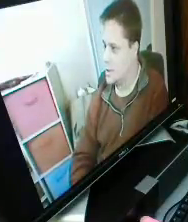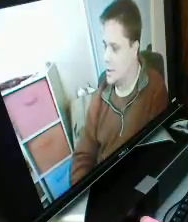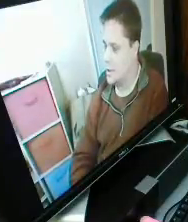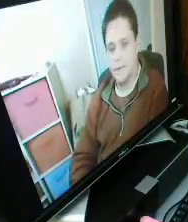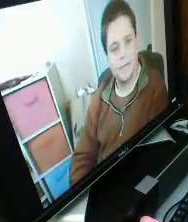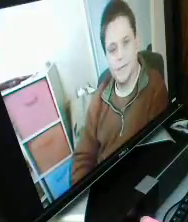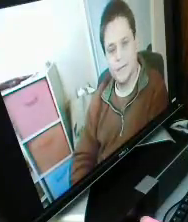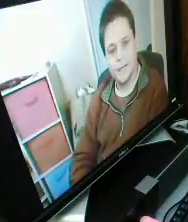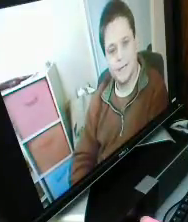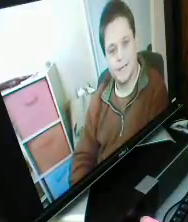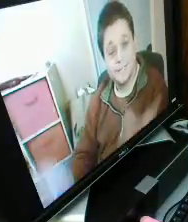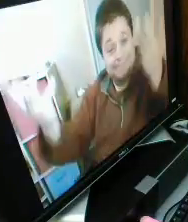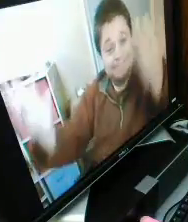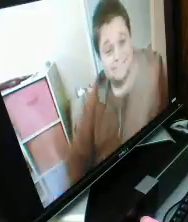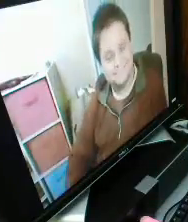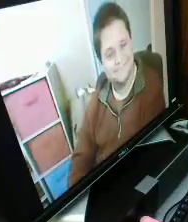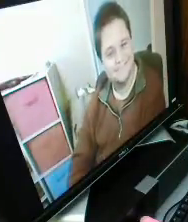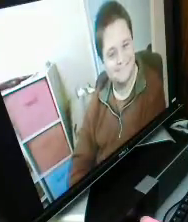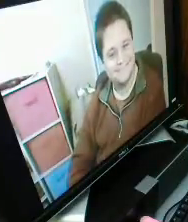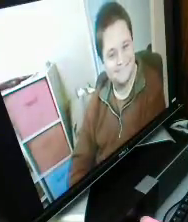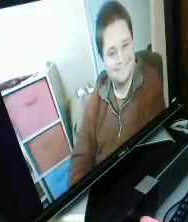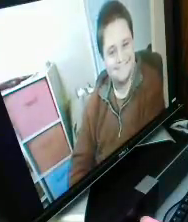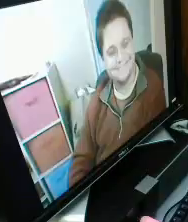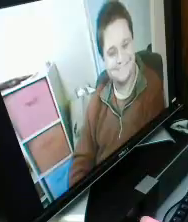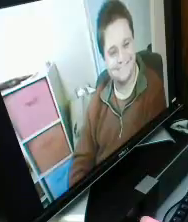Boy, did I get a lousy tip. Well, that's all.